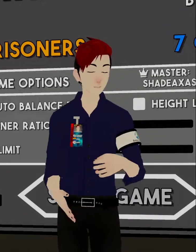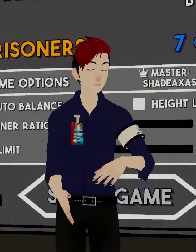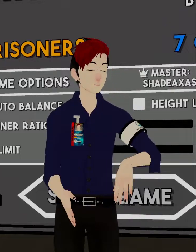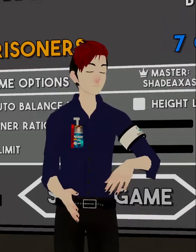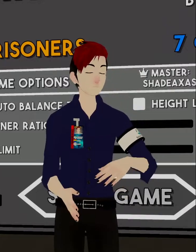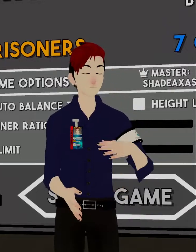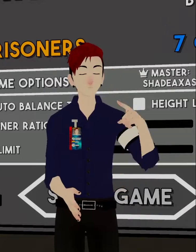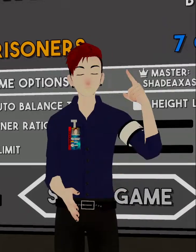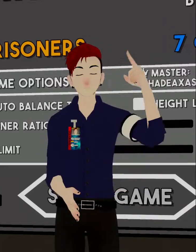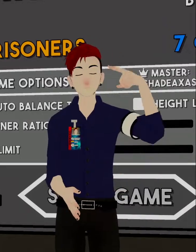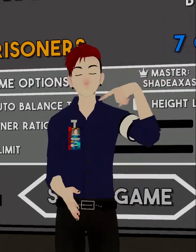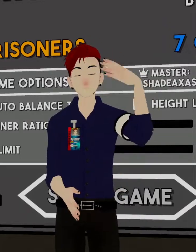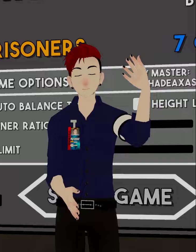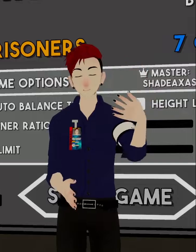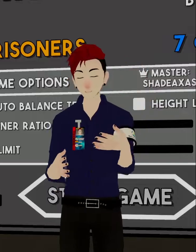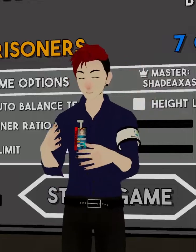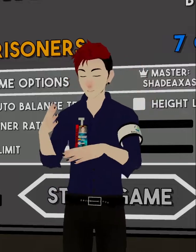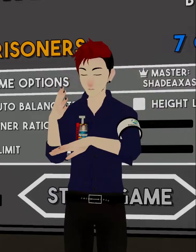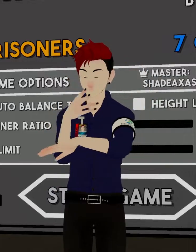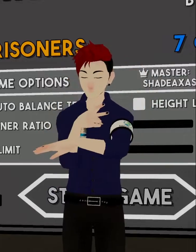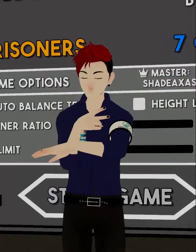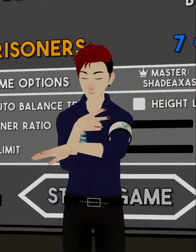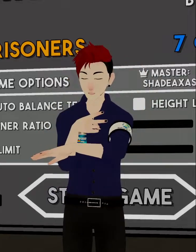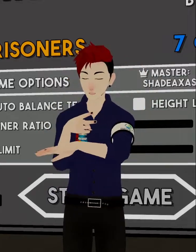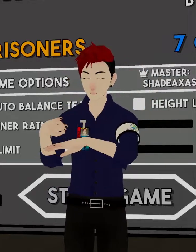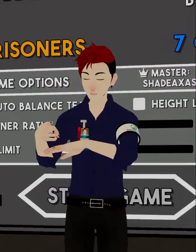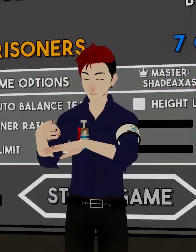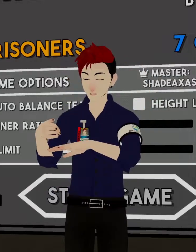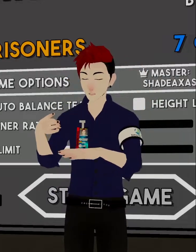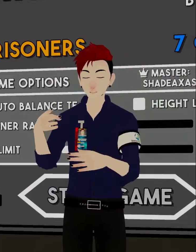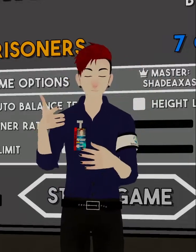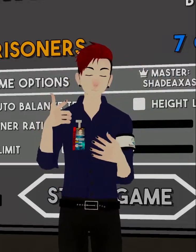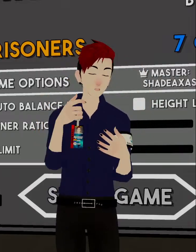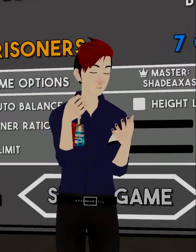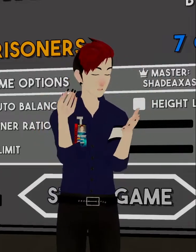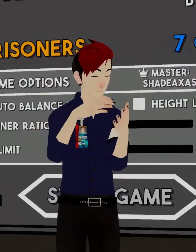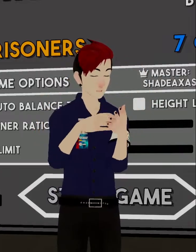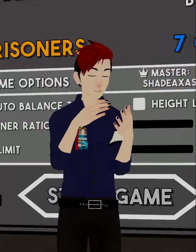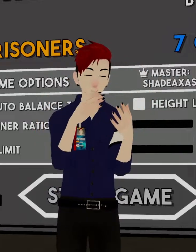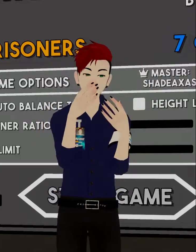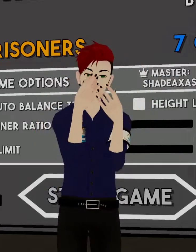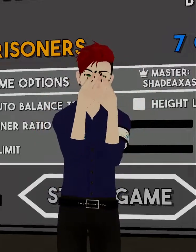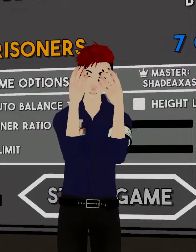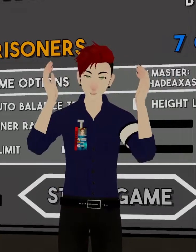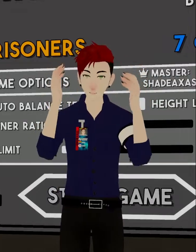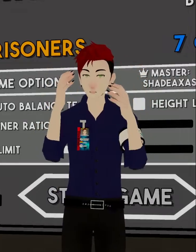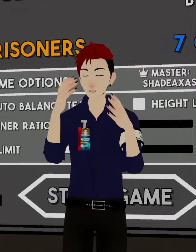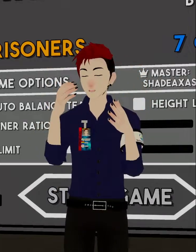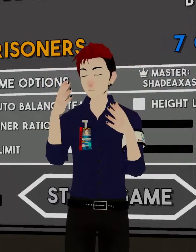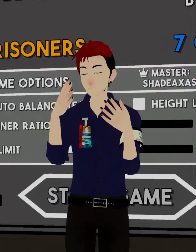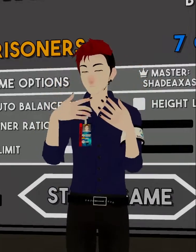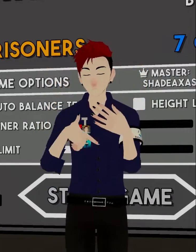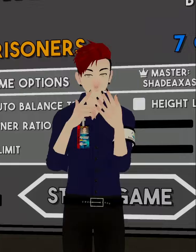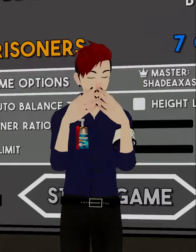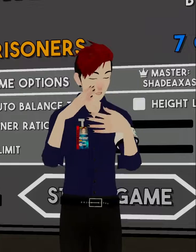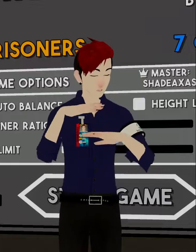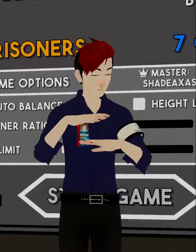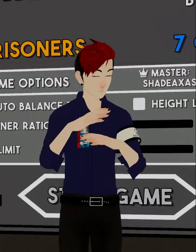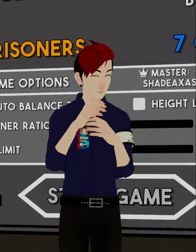right. And the parking lot. So this again in VR, I'm limited